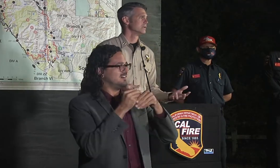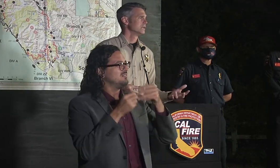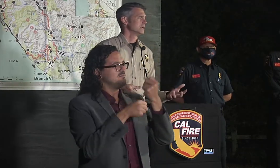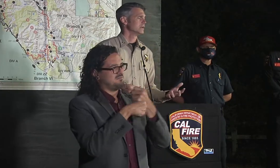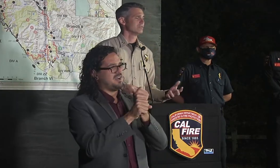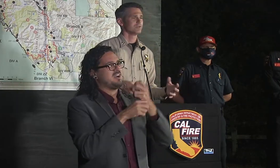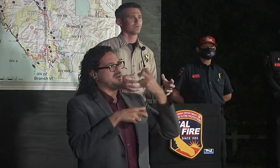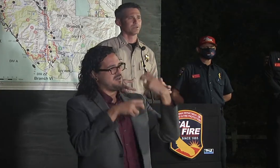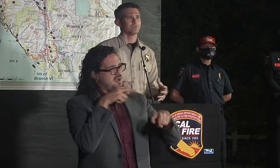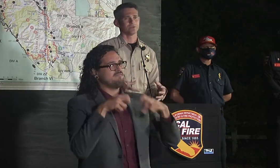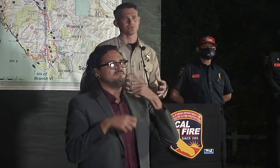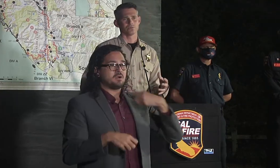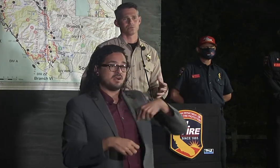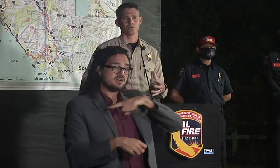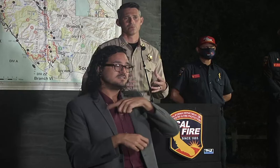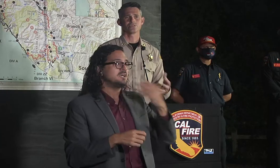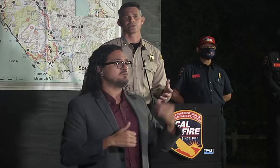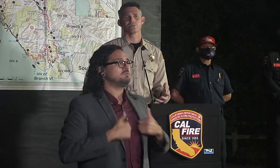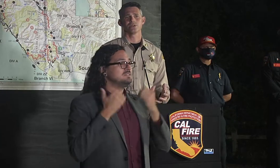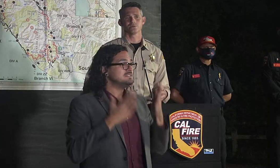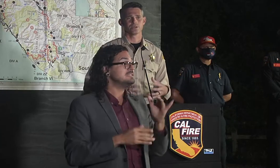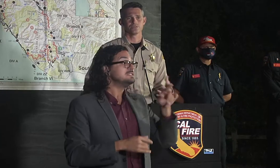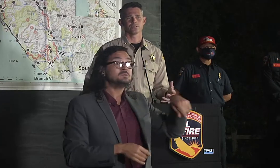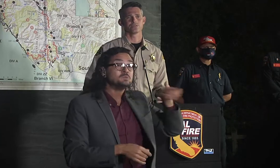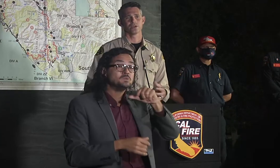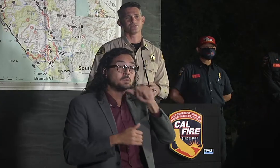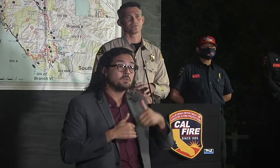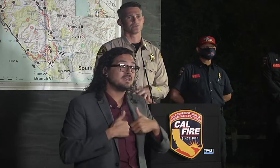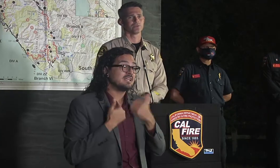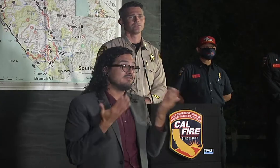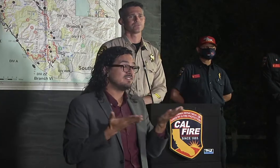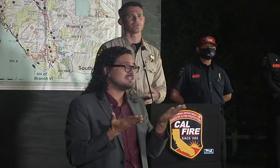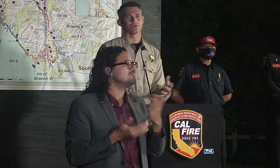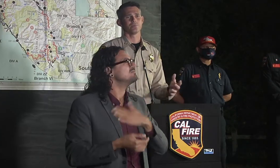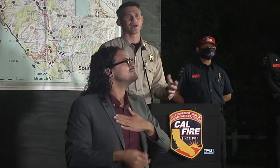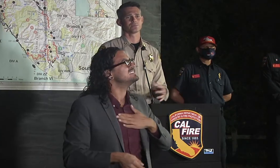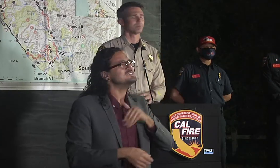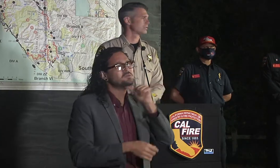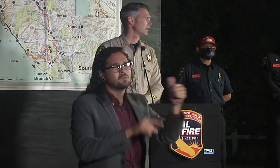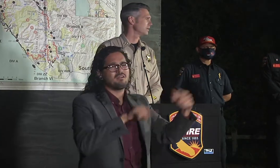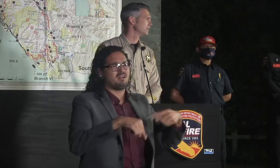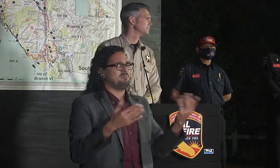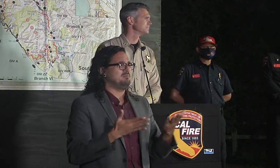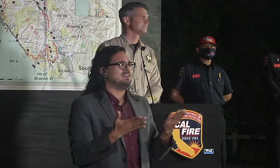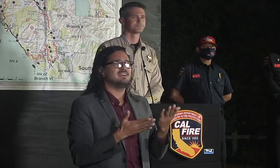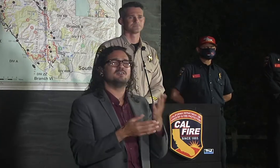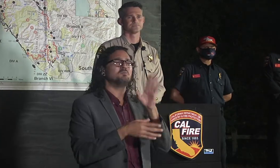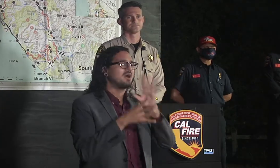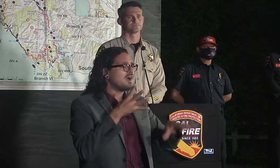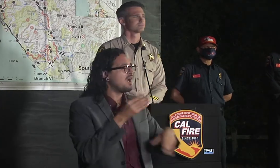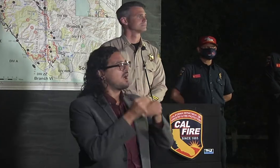Mateo, you know, if you don't live here, we don't want you coming here, because it just creates further, it just further impacts what we're trying to do.